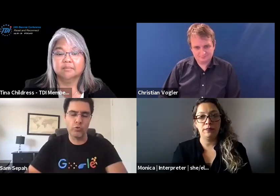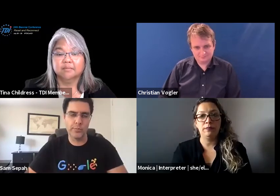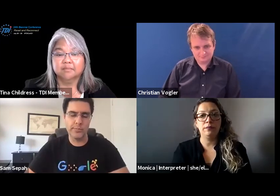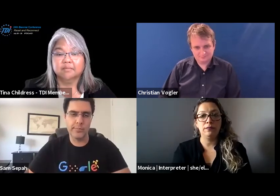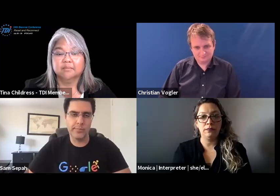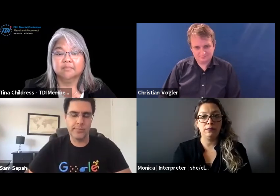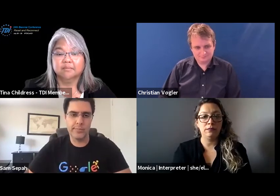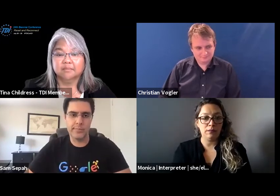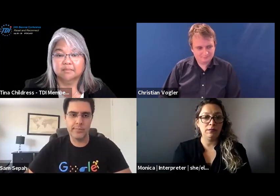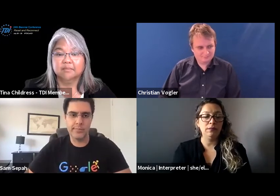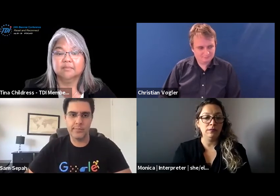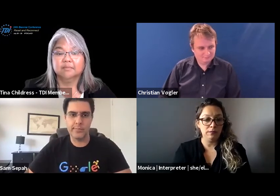my recommendation.